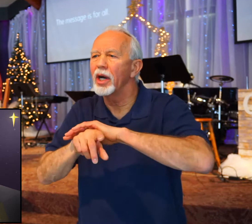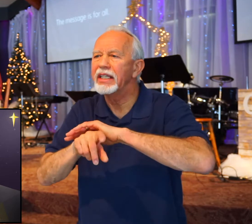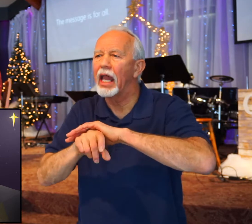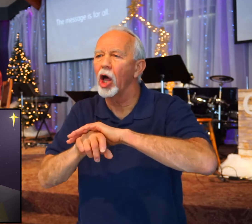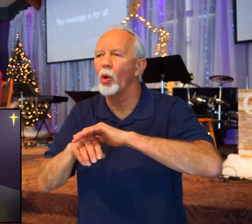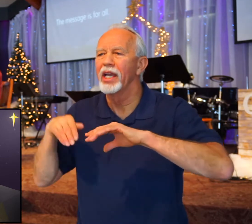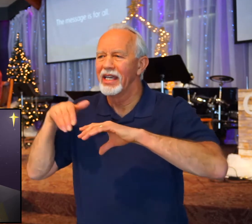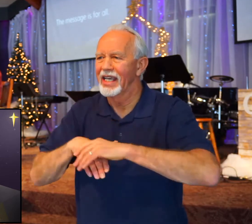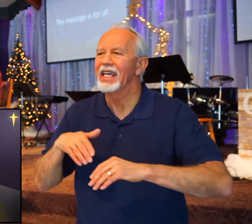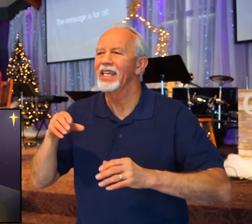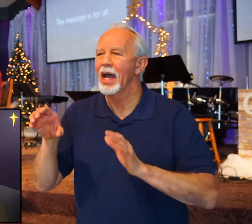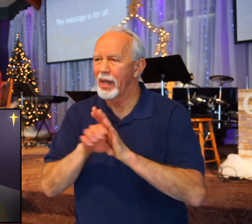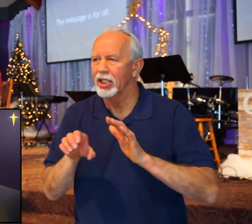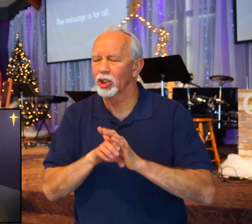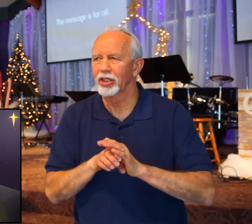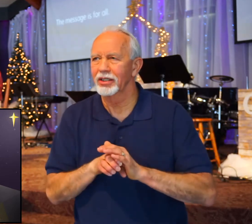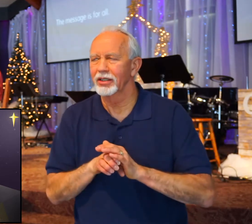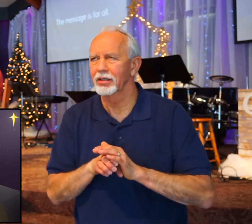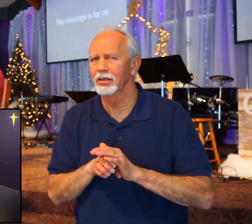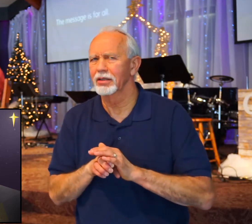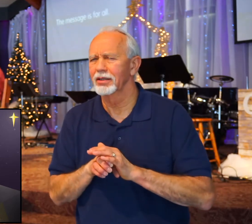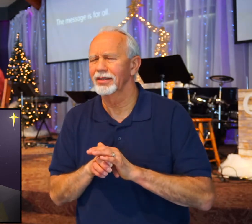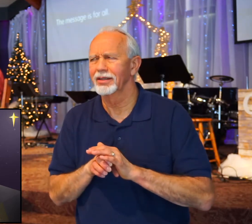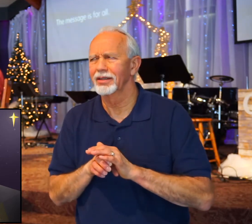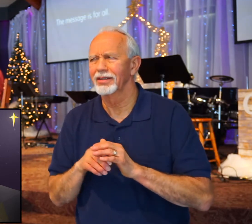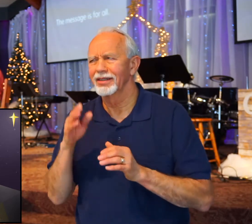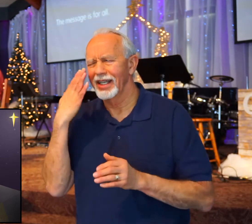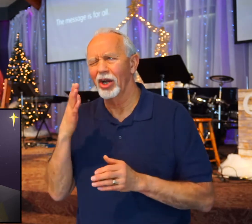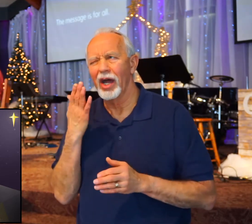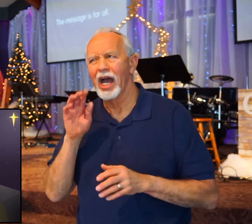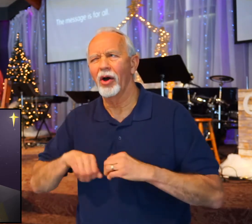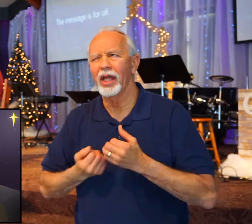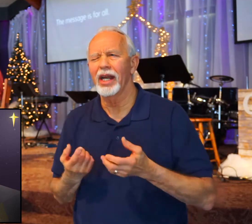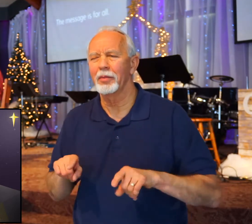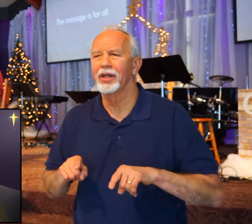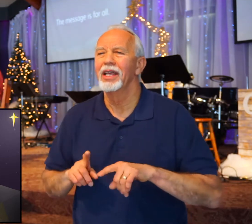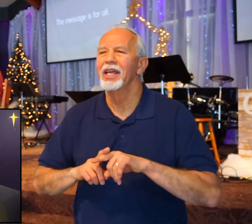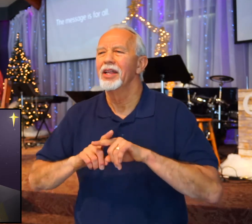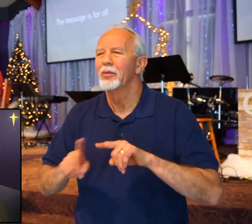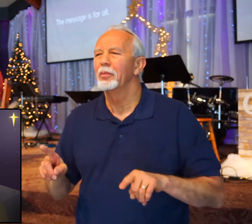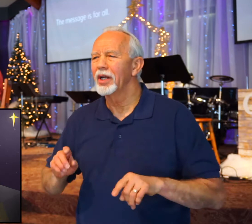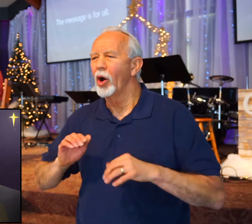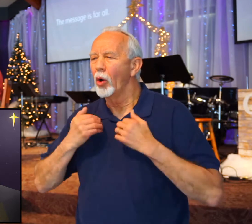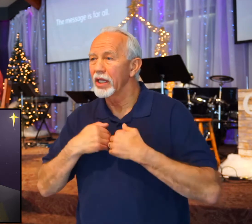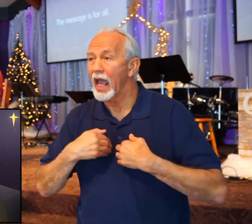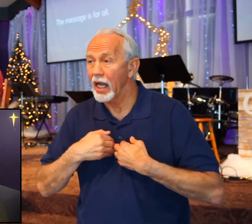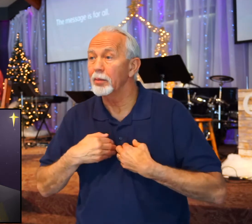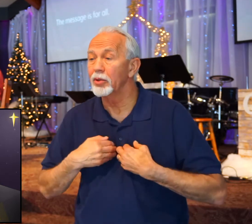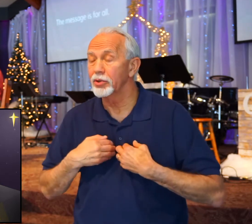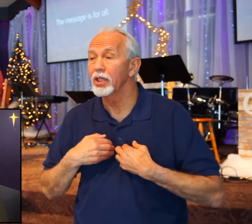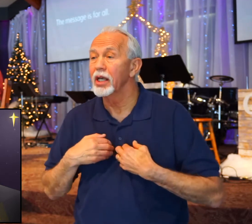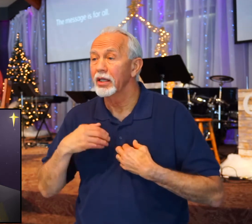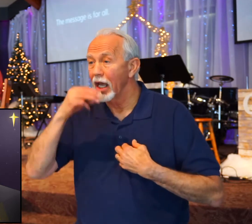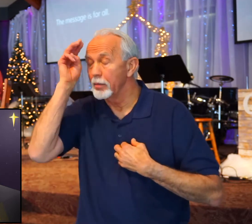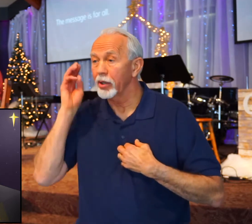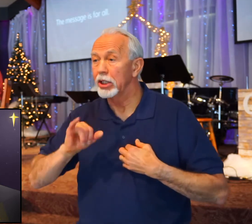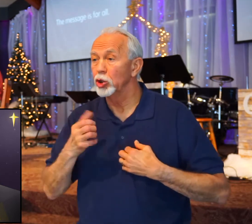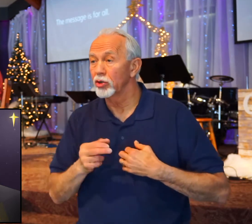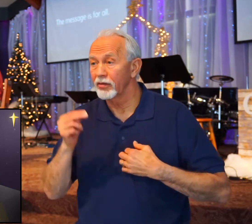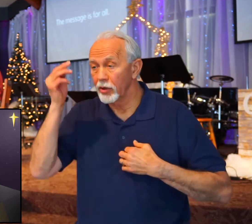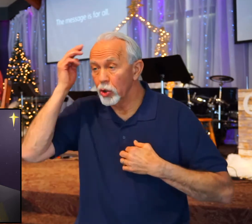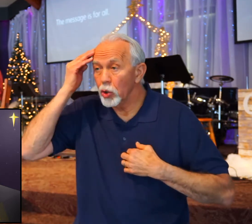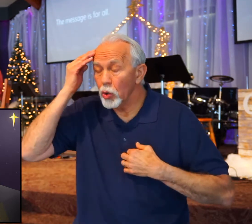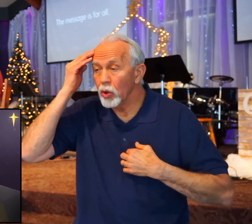real sure how accurate that is. But anyhow, if only the animals and Mary and Joseph knew, then there was going to need to